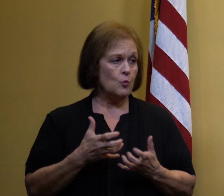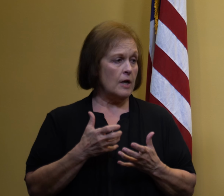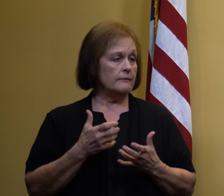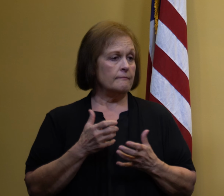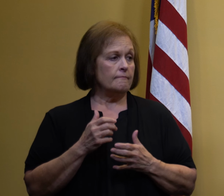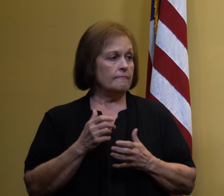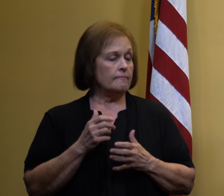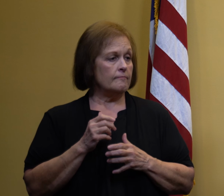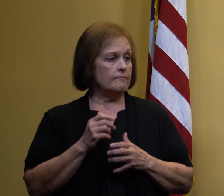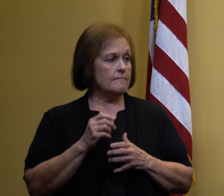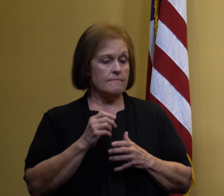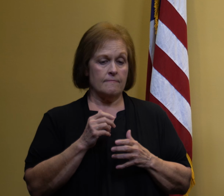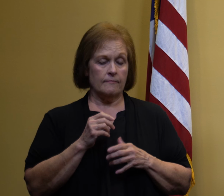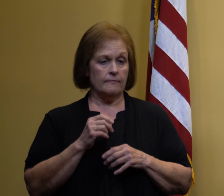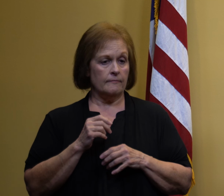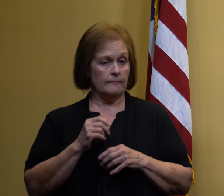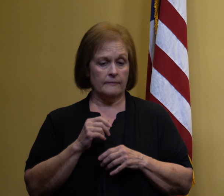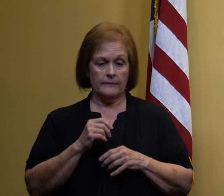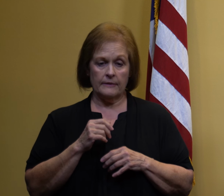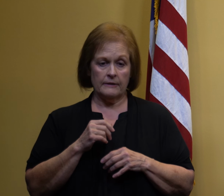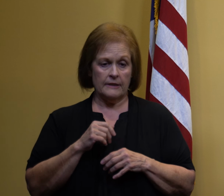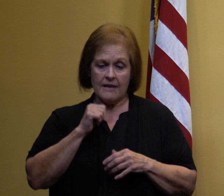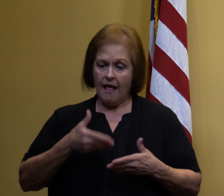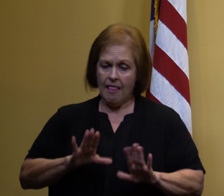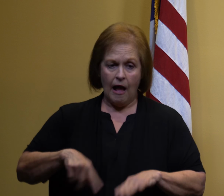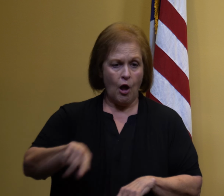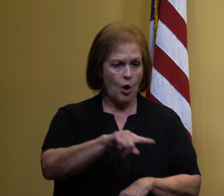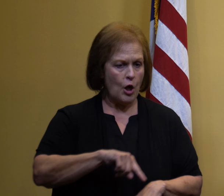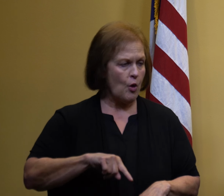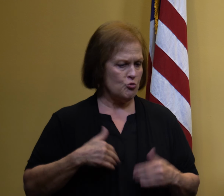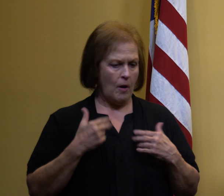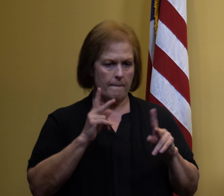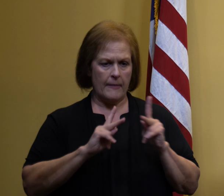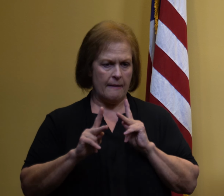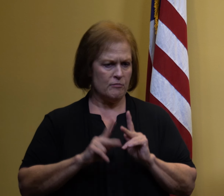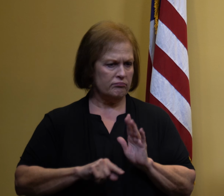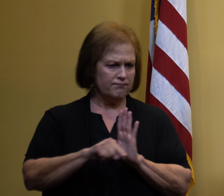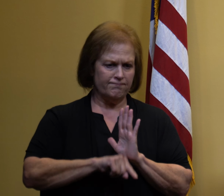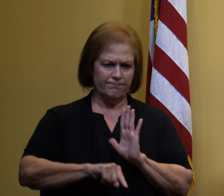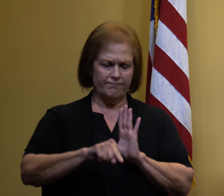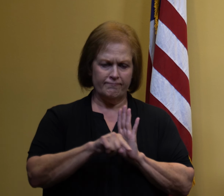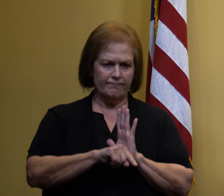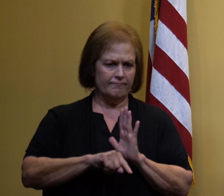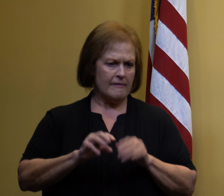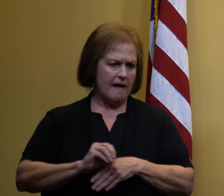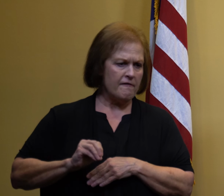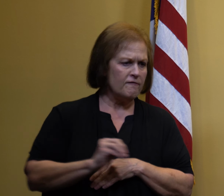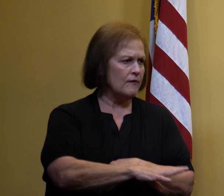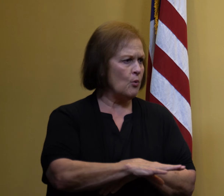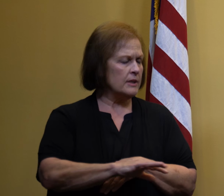not allow these young people to negatively influence or impact